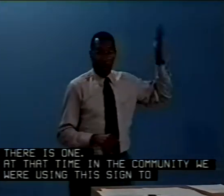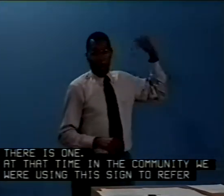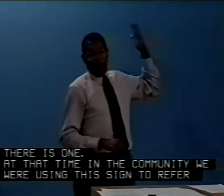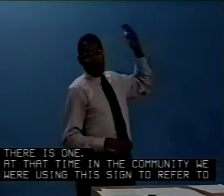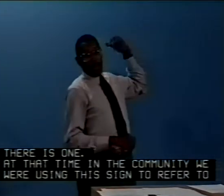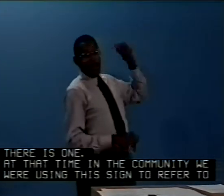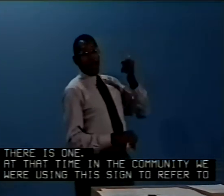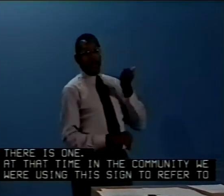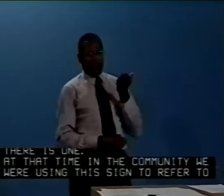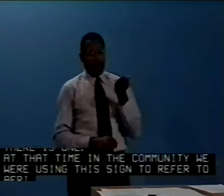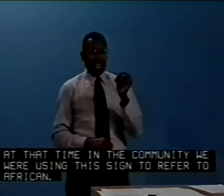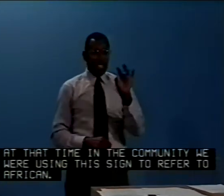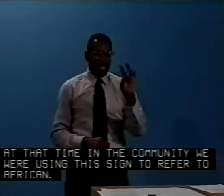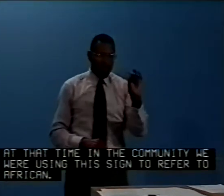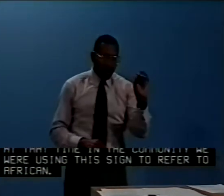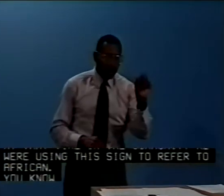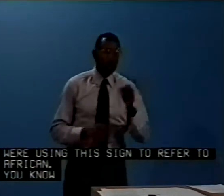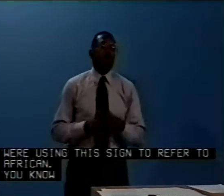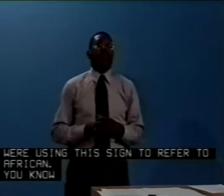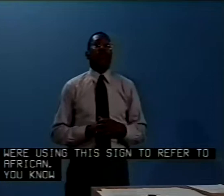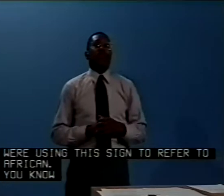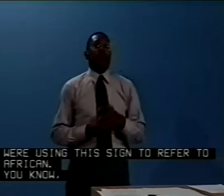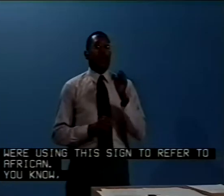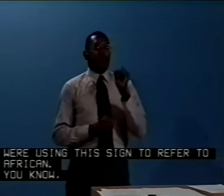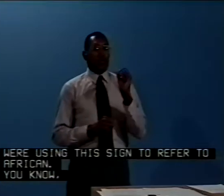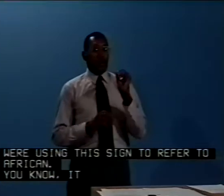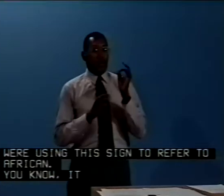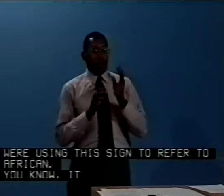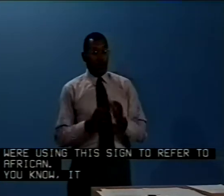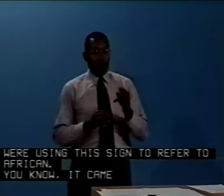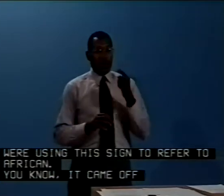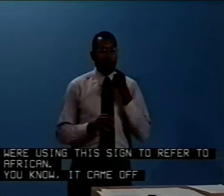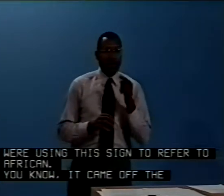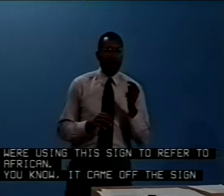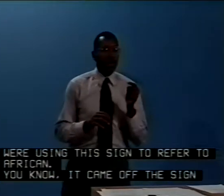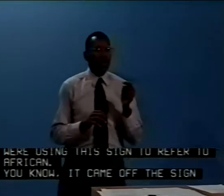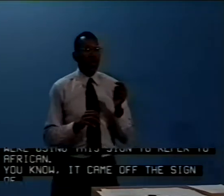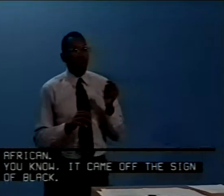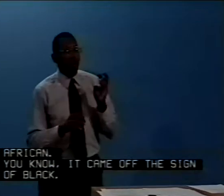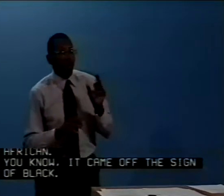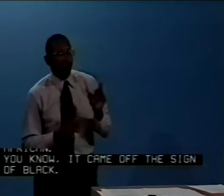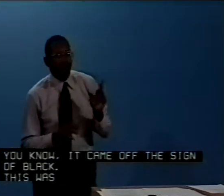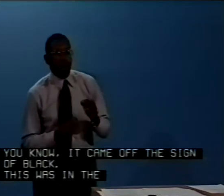Came off the sign of black. This was in the early 1970s. So the interpreter said,